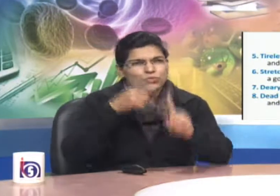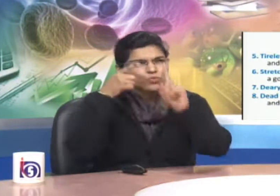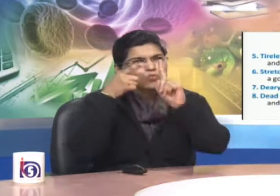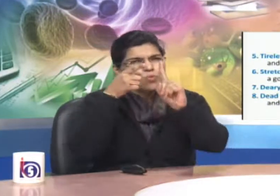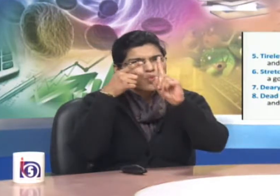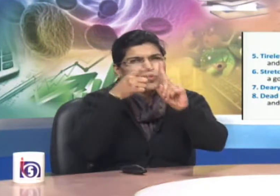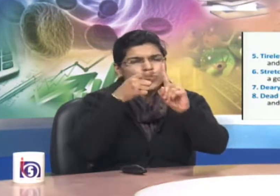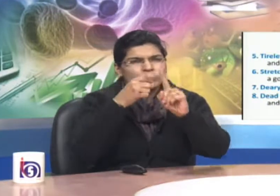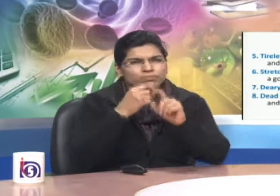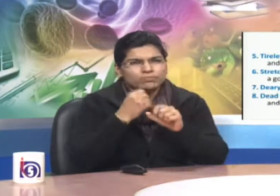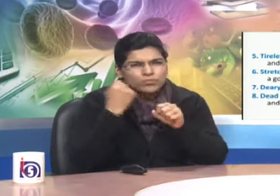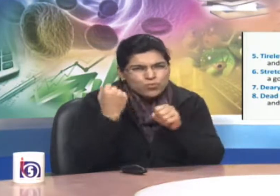Tireless driving.